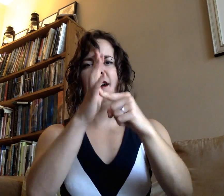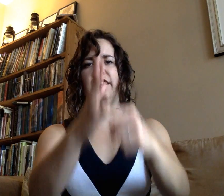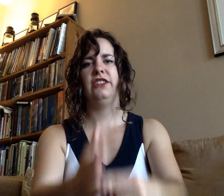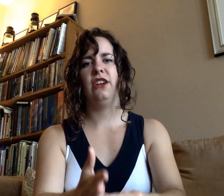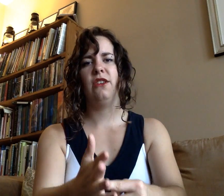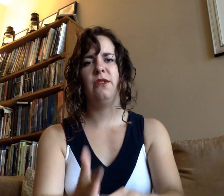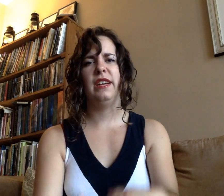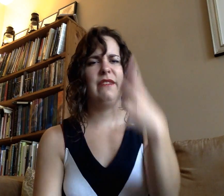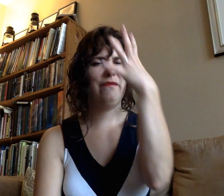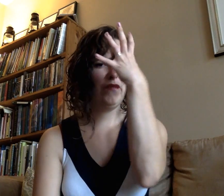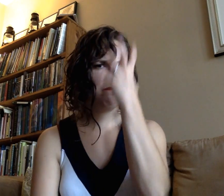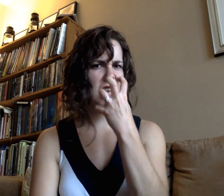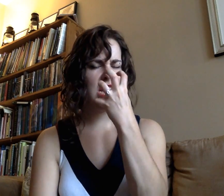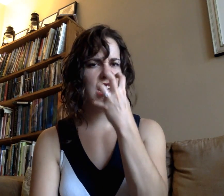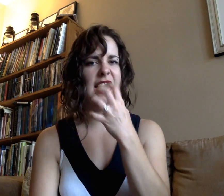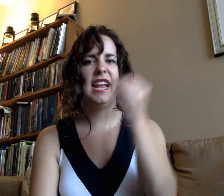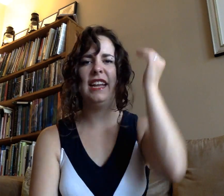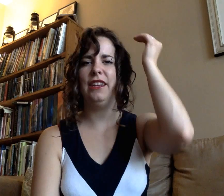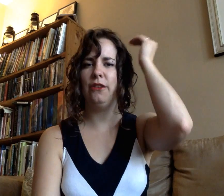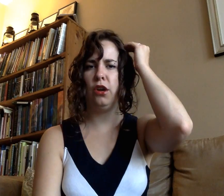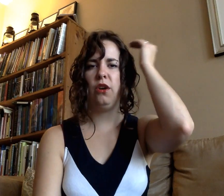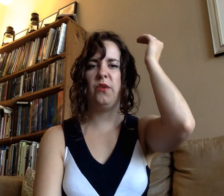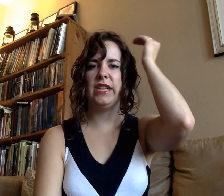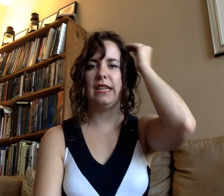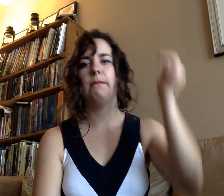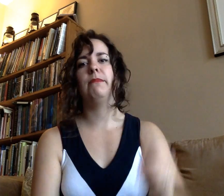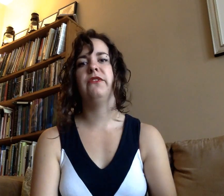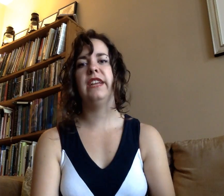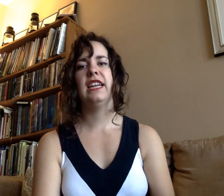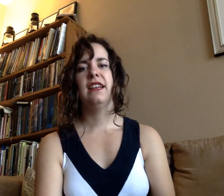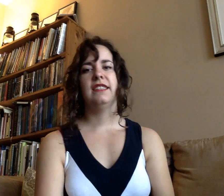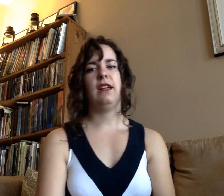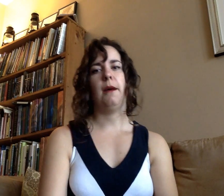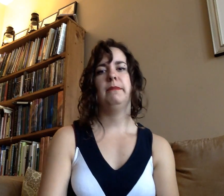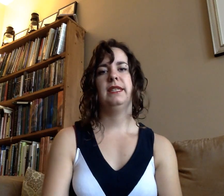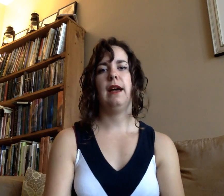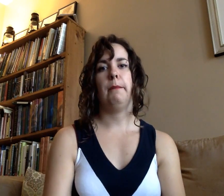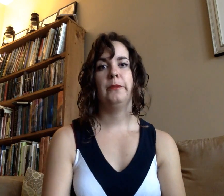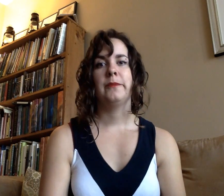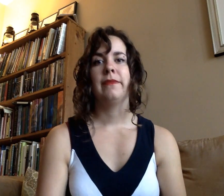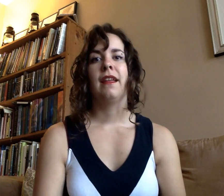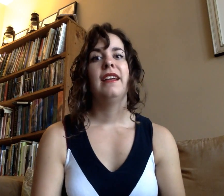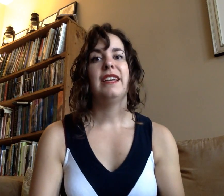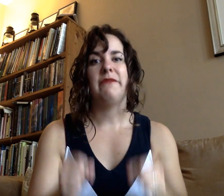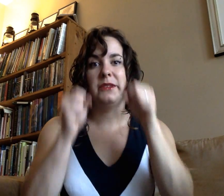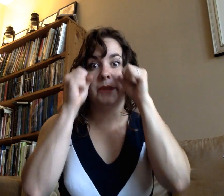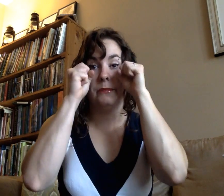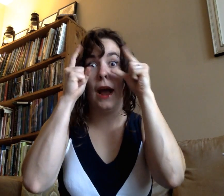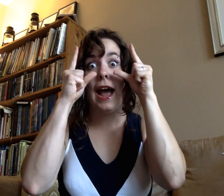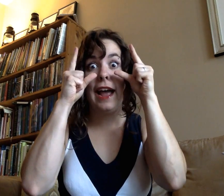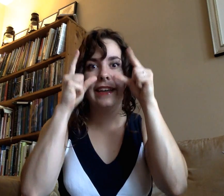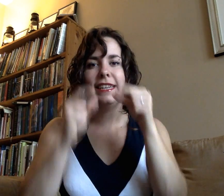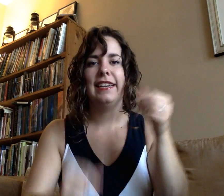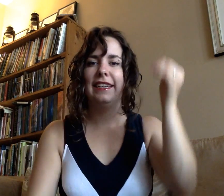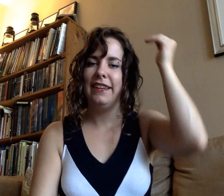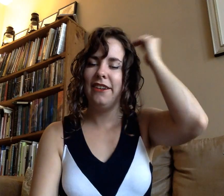to show it, if you're mad and you know it, stomp your feet. Stomp, stomp. If you're surprised and you